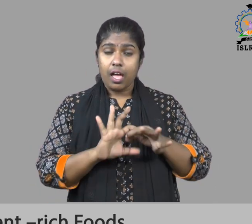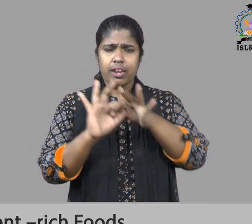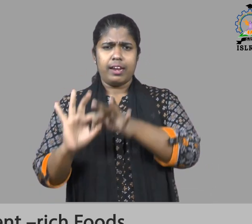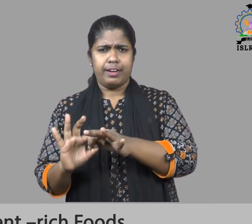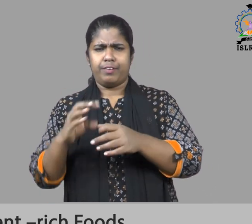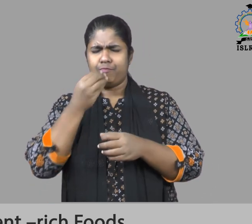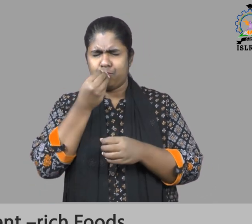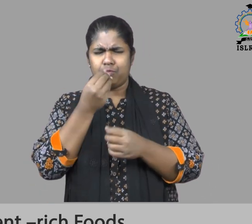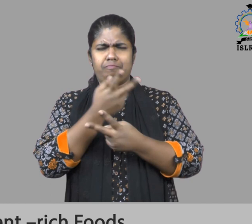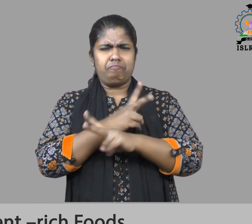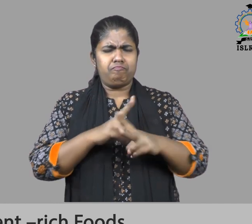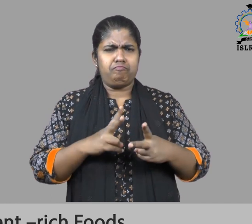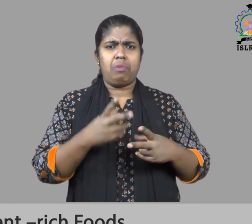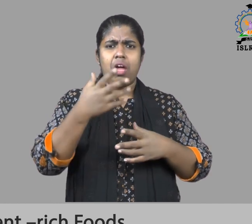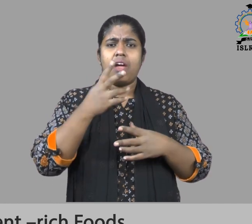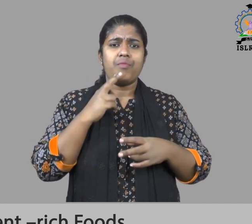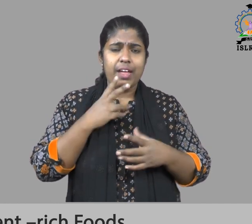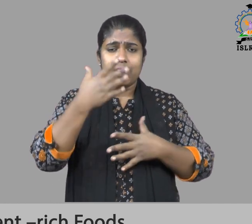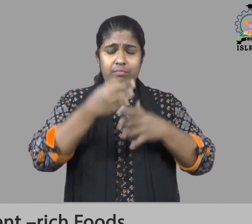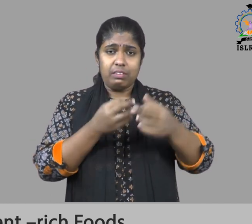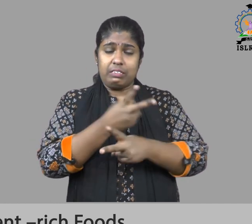Point 2. Nutrient-rich foods.